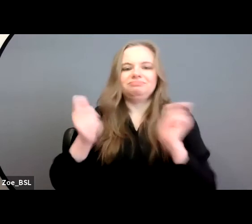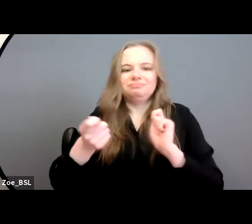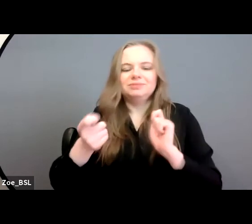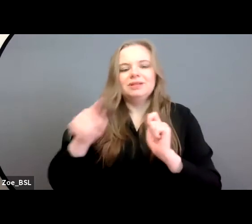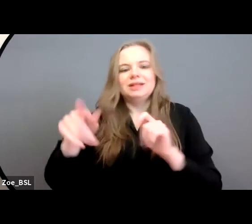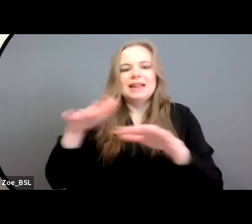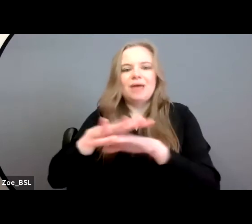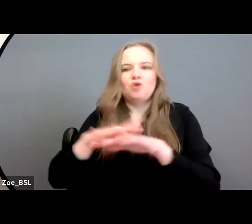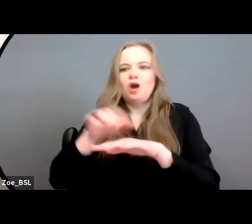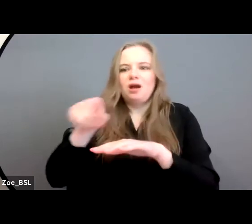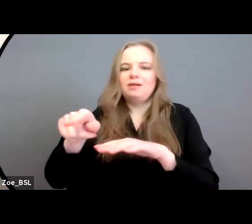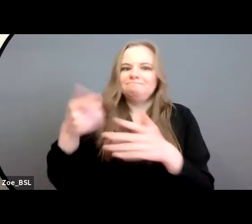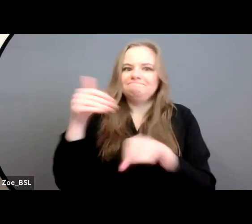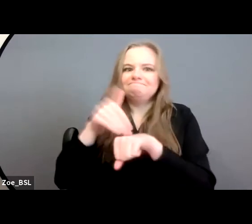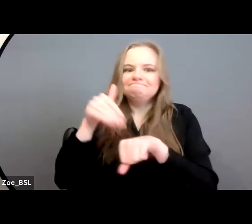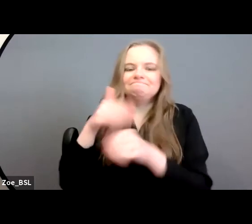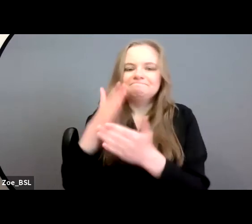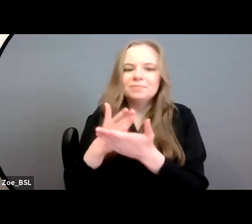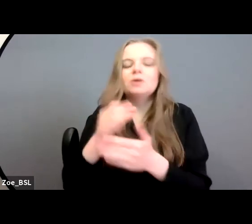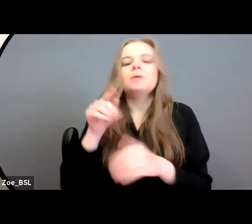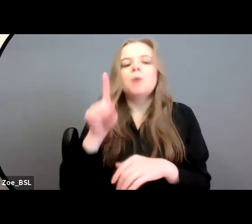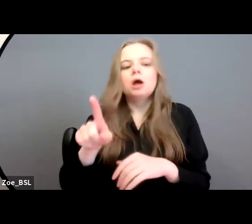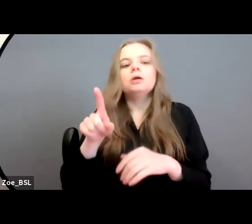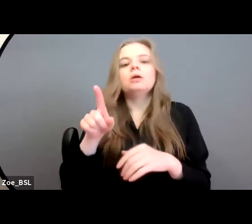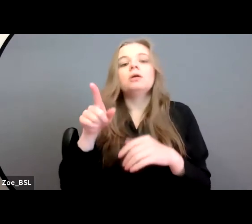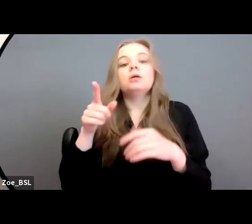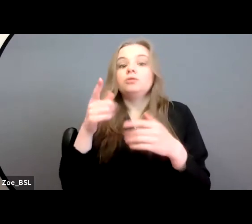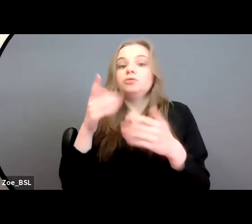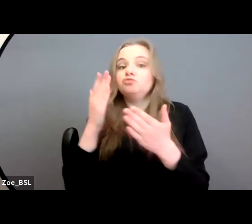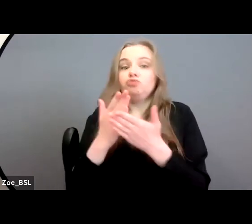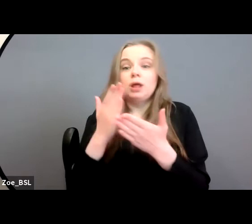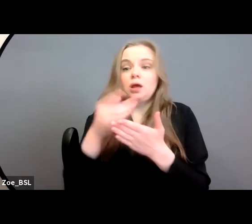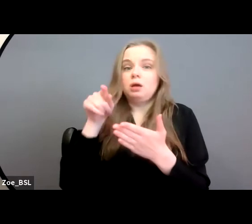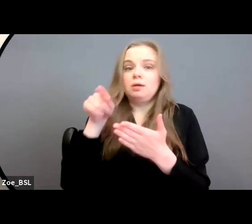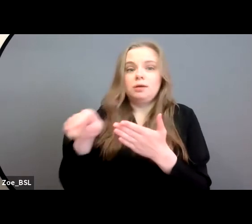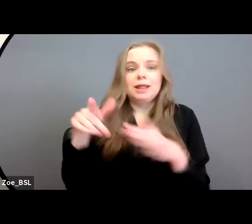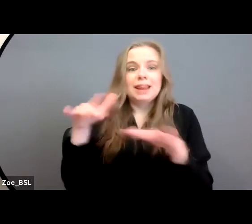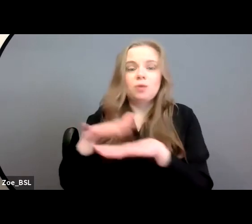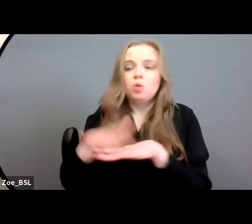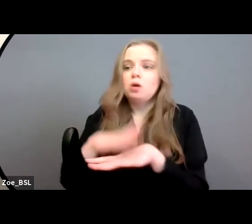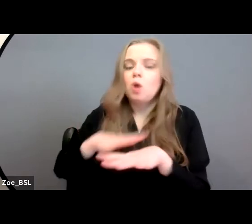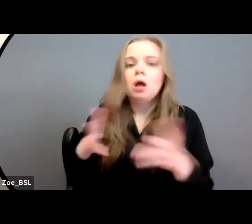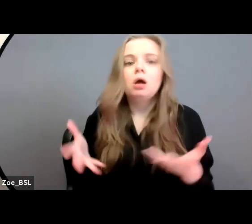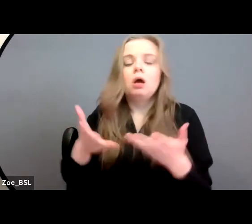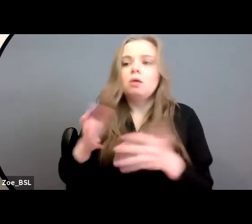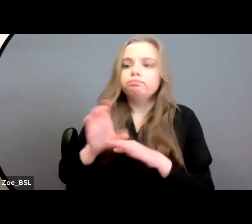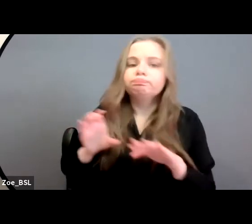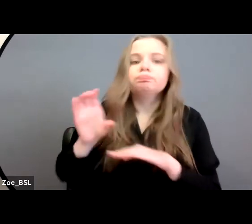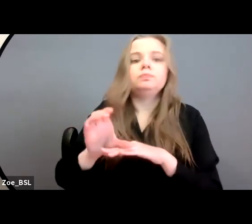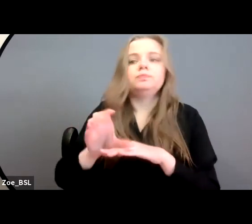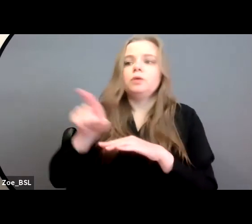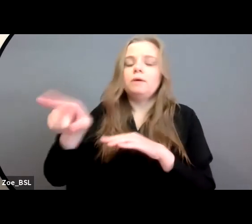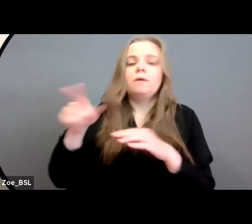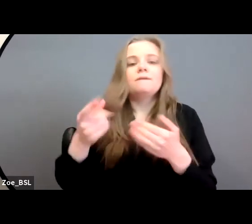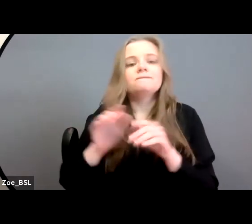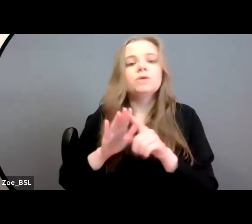network upside down initially. But we're really investing in that space as an opportunity for future leaders to really share good practice